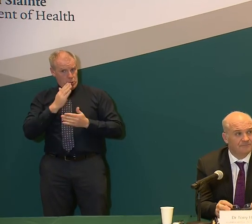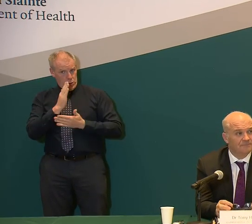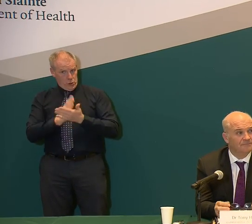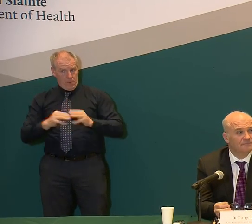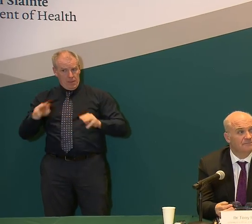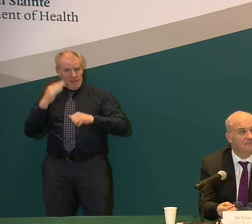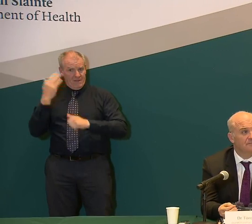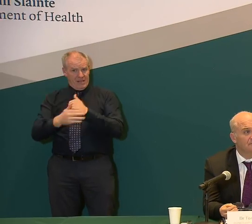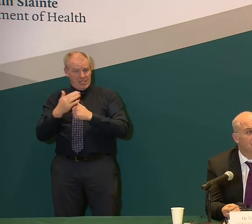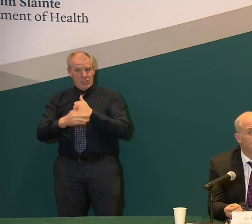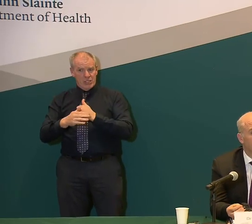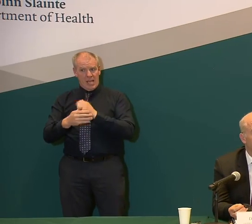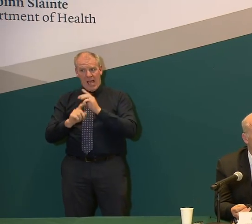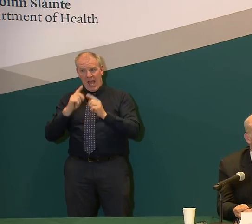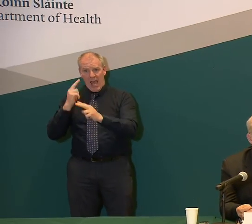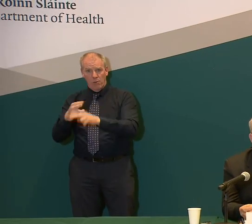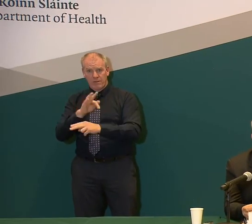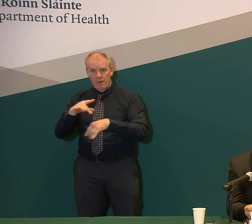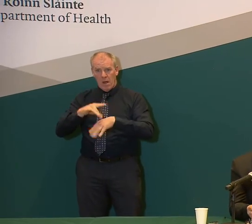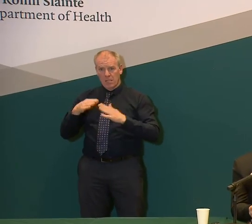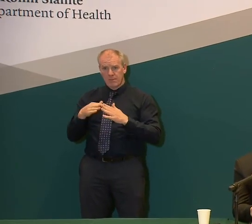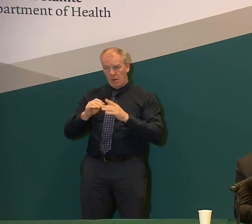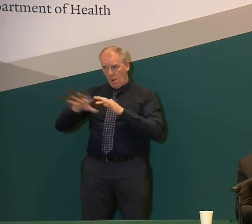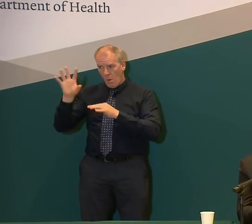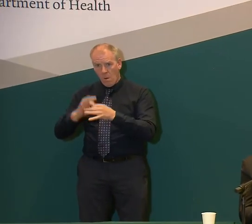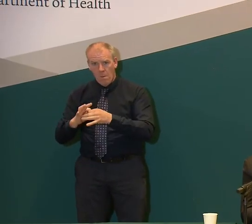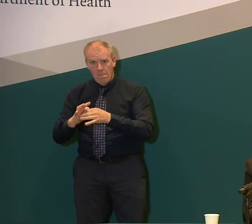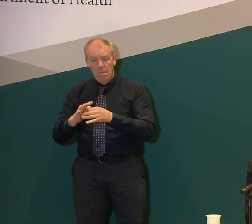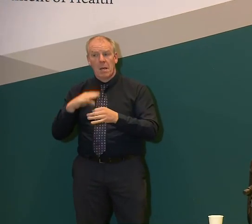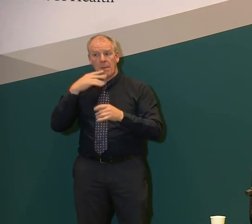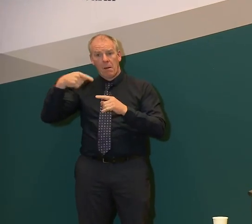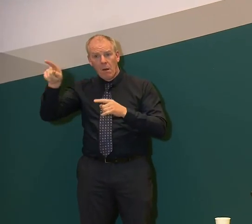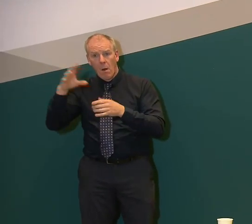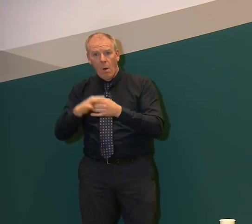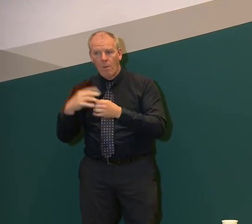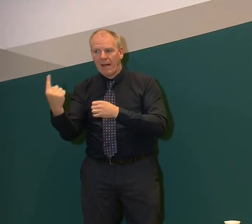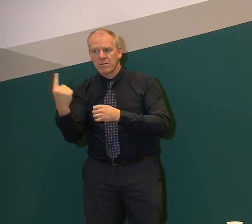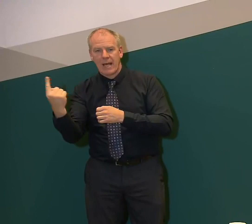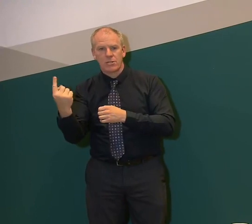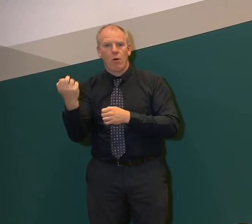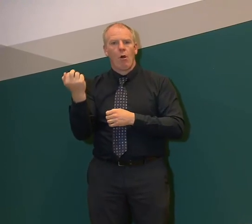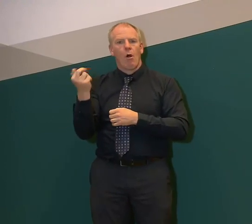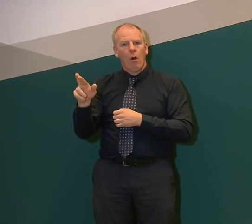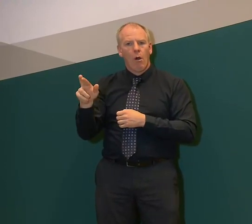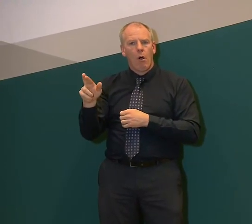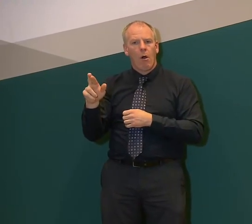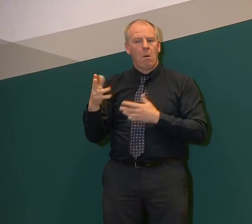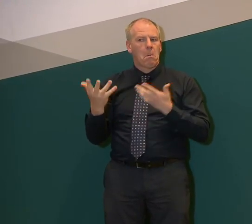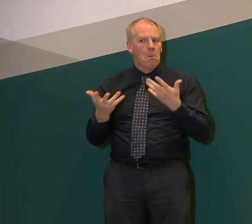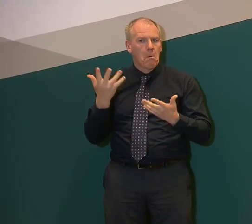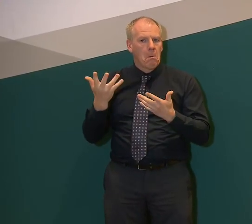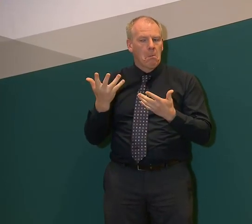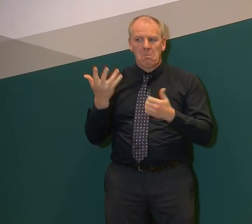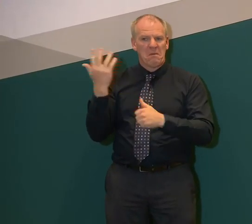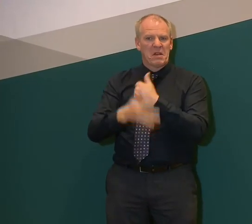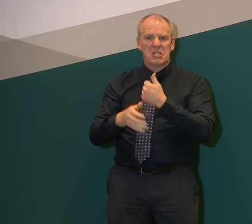had been discharged from hospital. Could you say that it was a case that they were sent home into isolation, or is it a case that they have been cleared